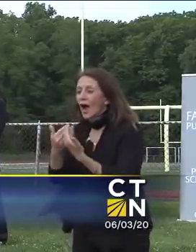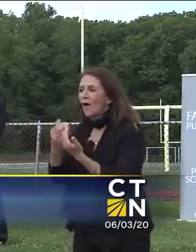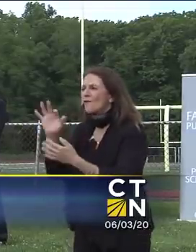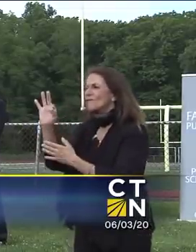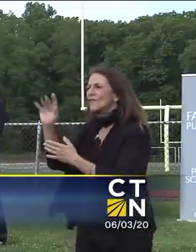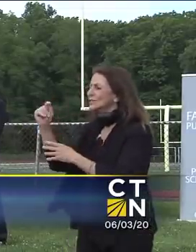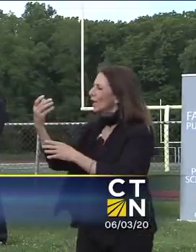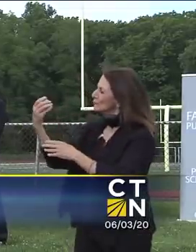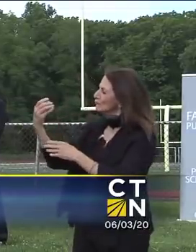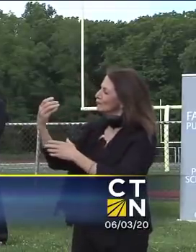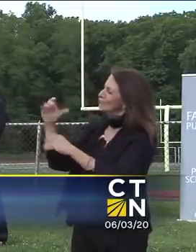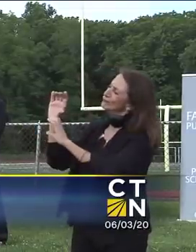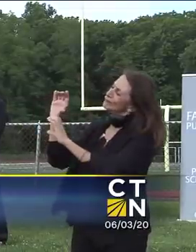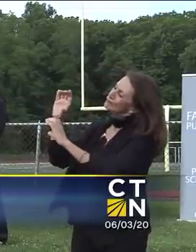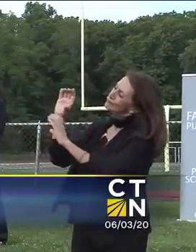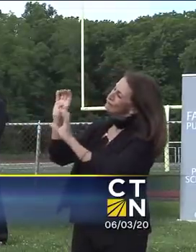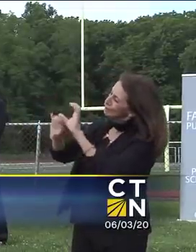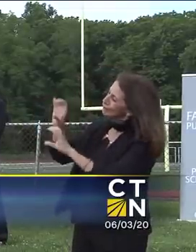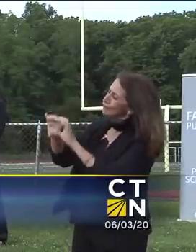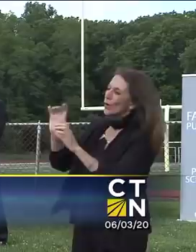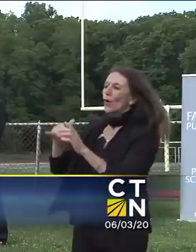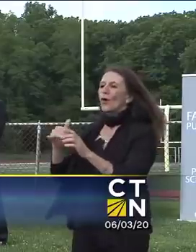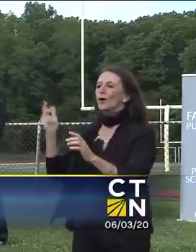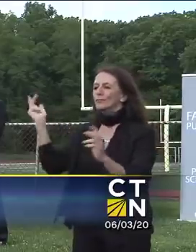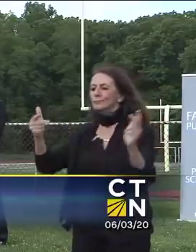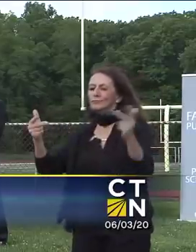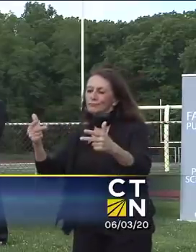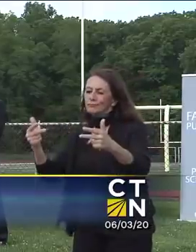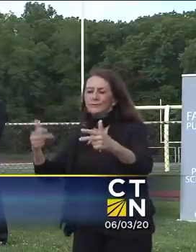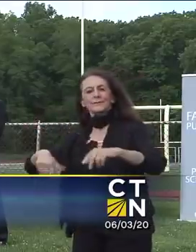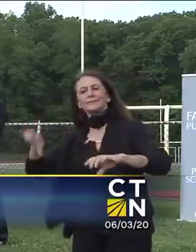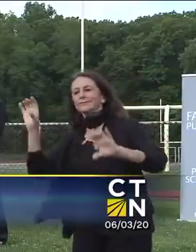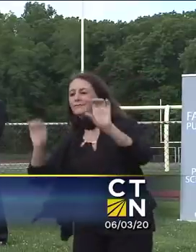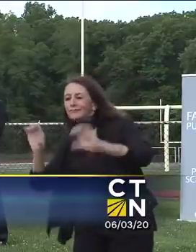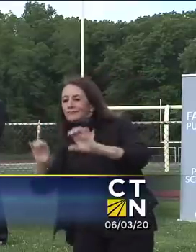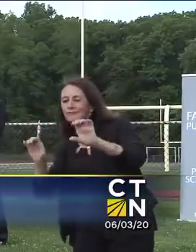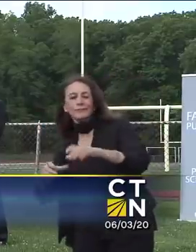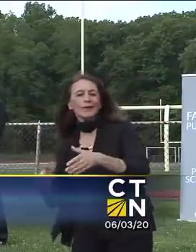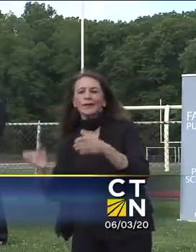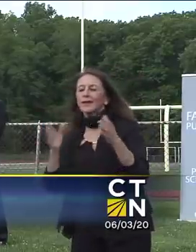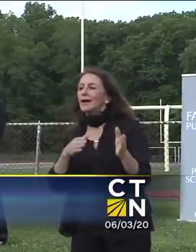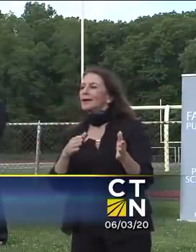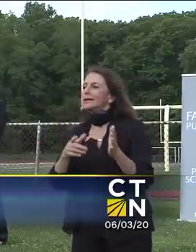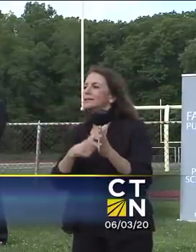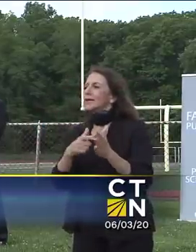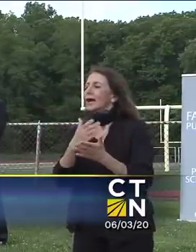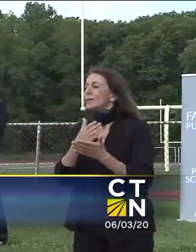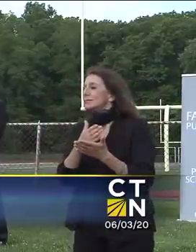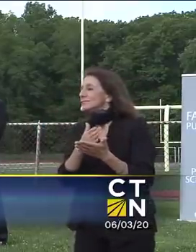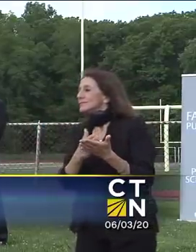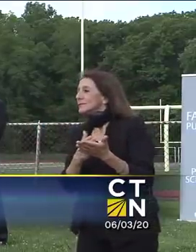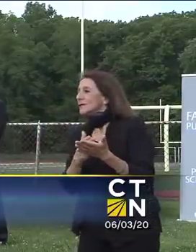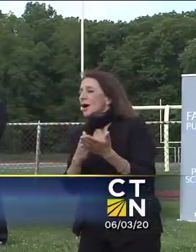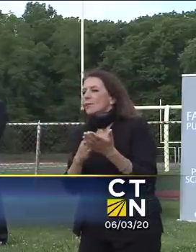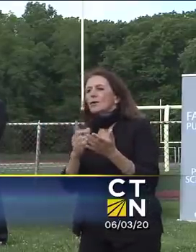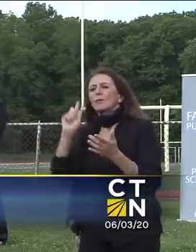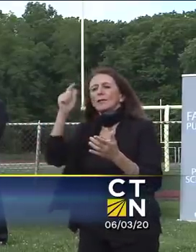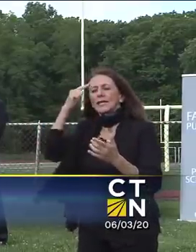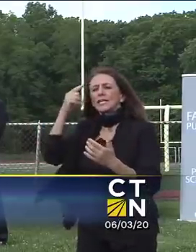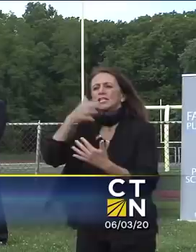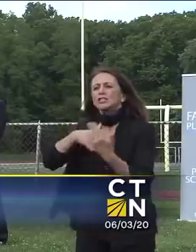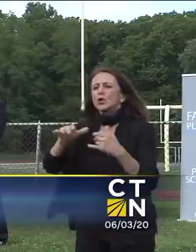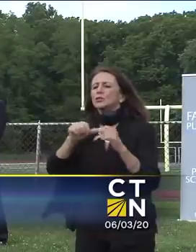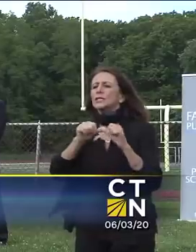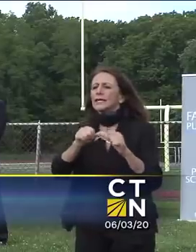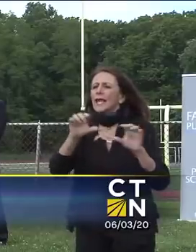FaceTime calls or meeting in parking lots socially distanced, or even staying politically and socially